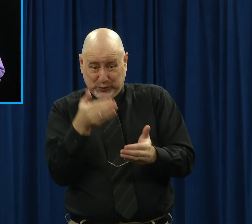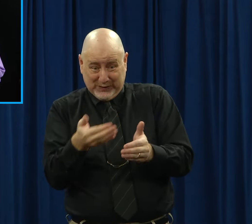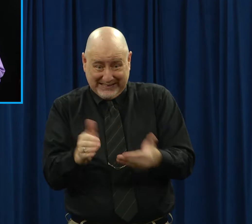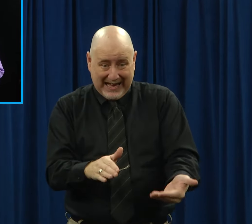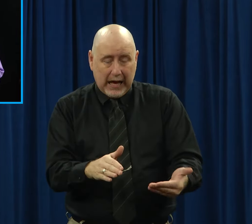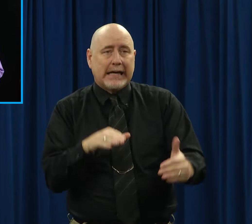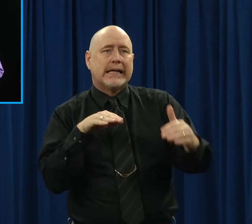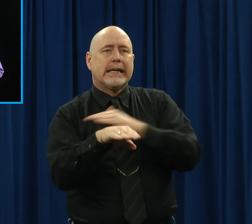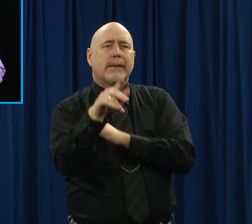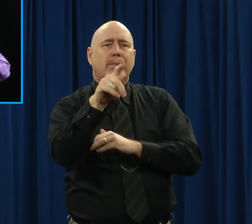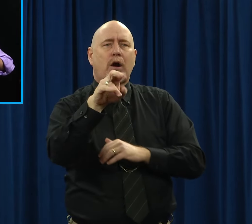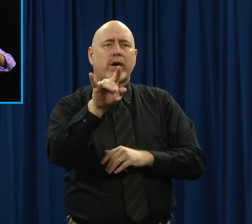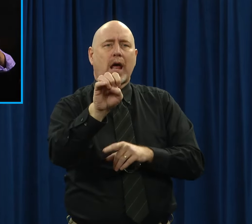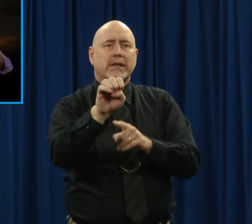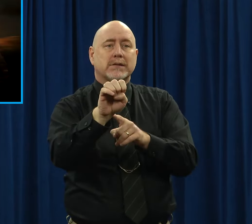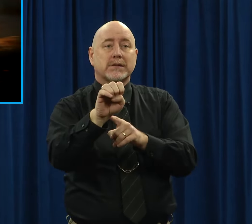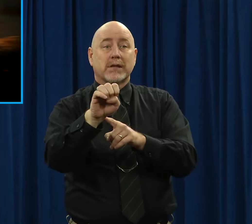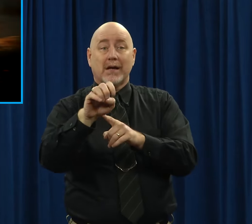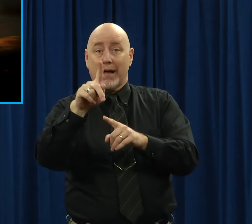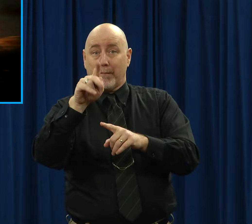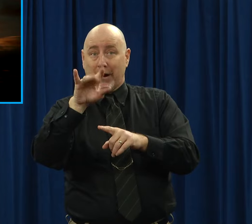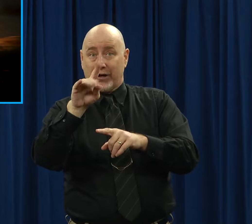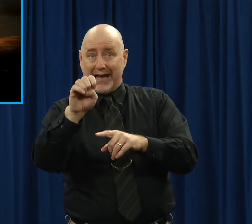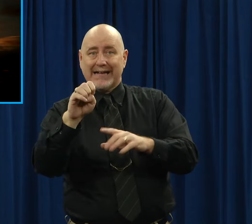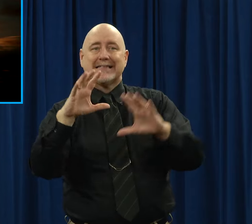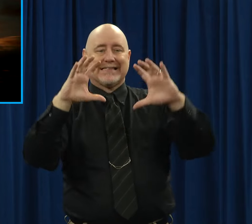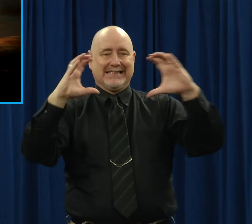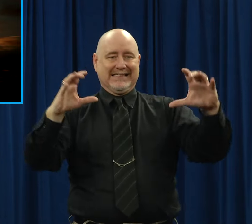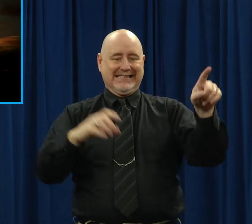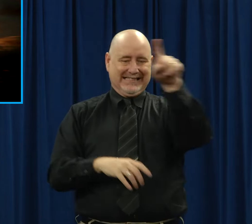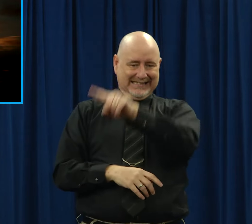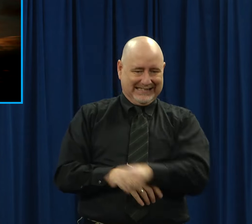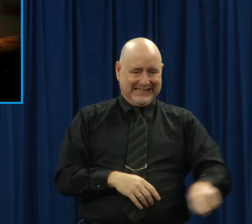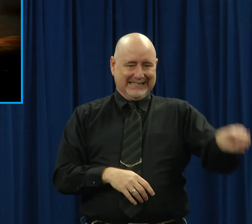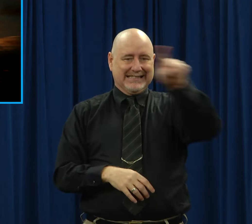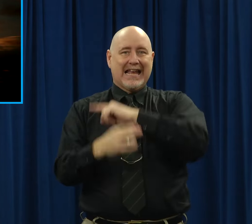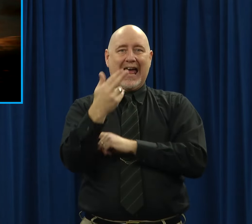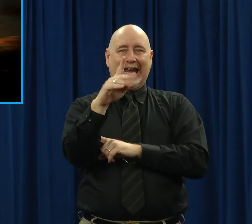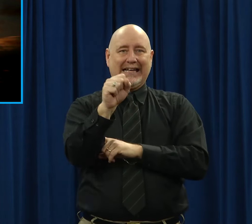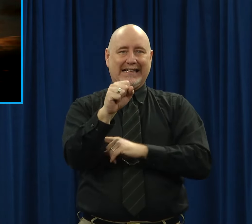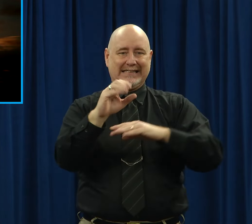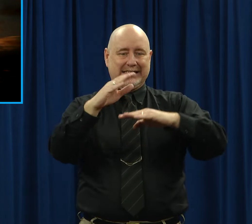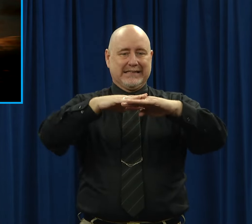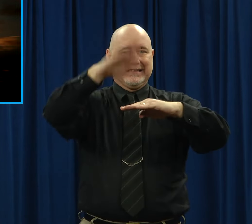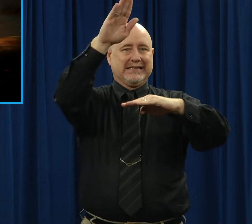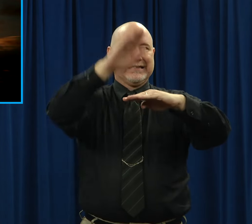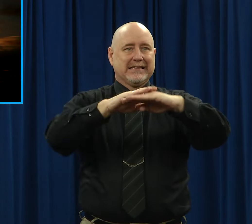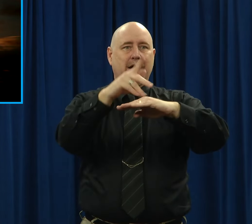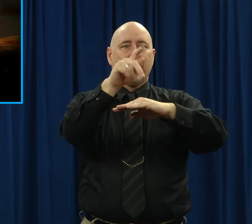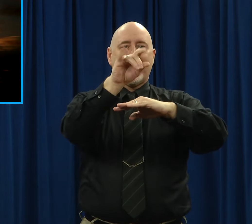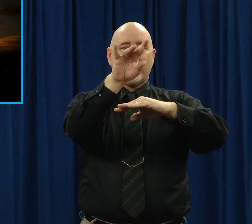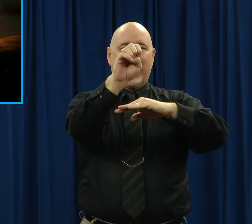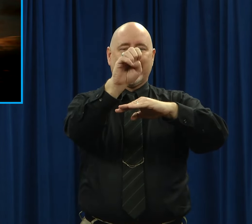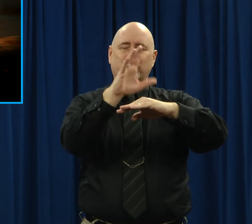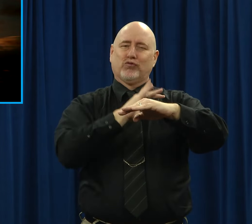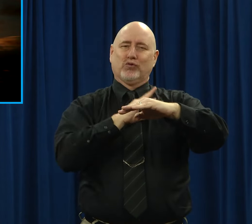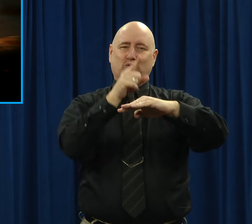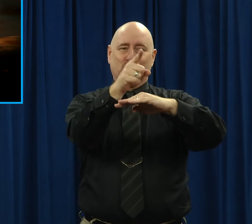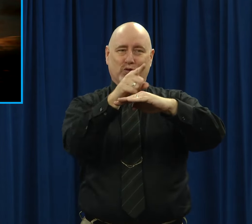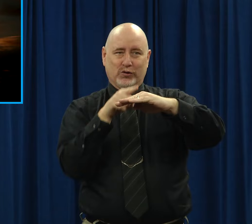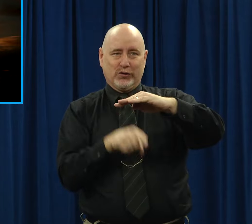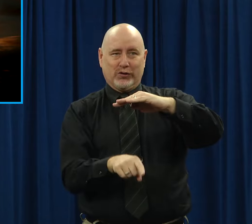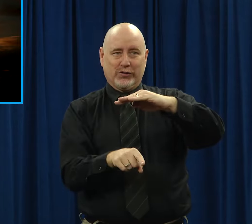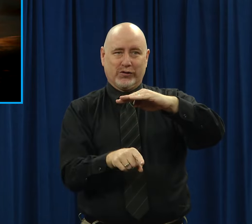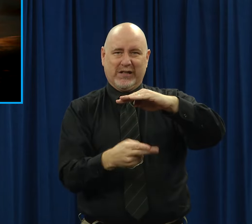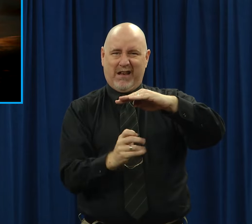to paradise. Now, when you understand that paradise is in Hades, it all makes perfect sense because paradise is a compartment